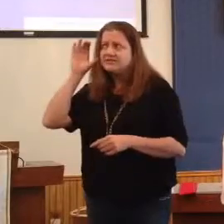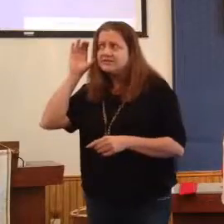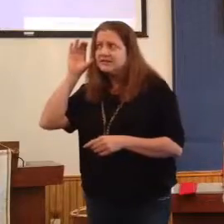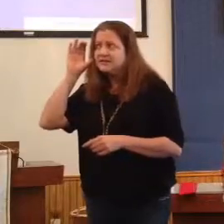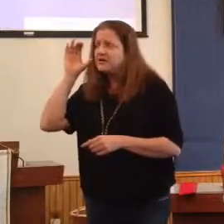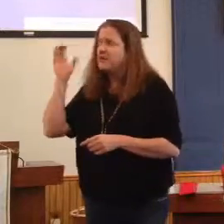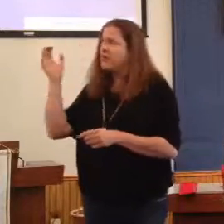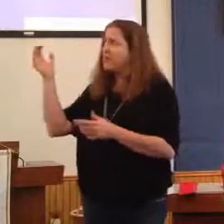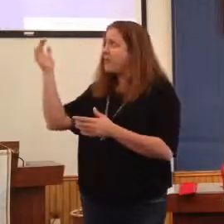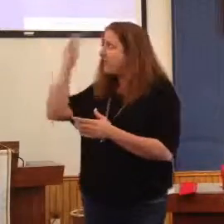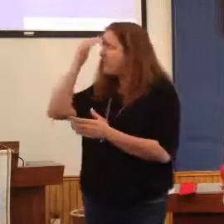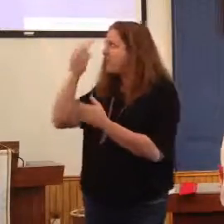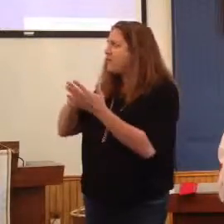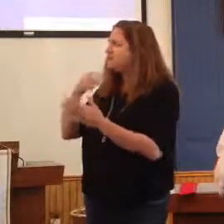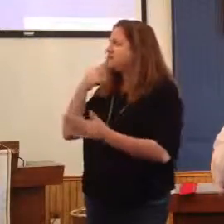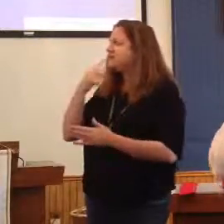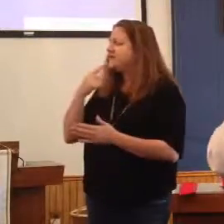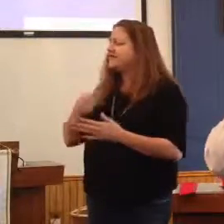was said.